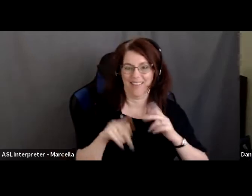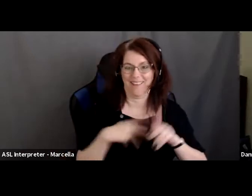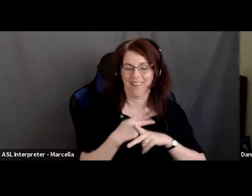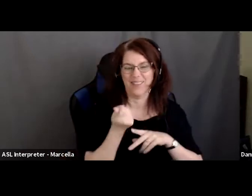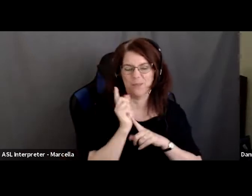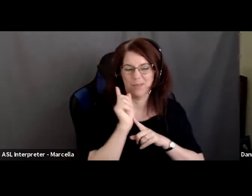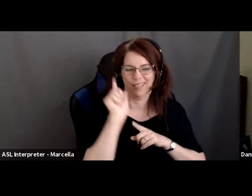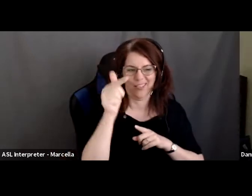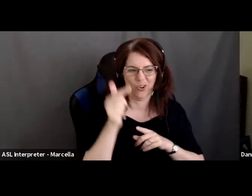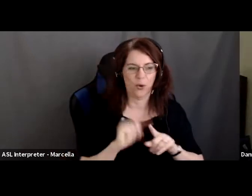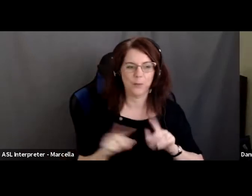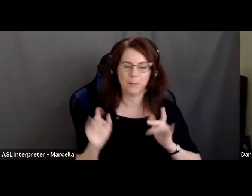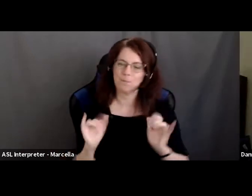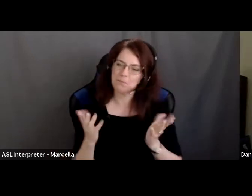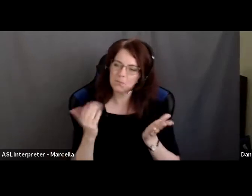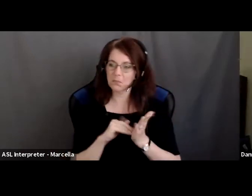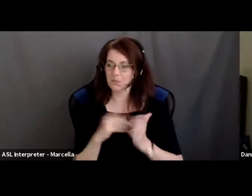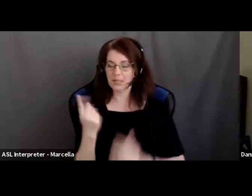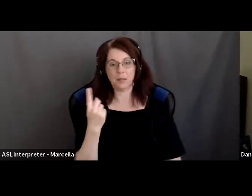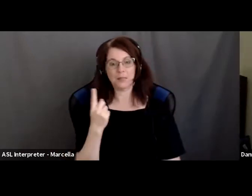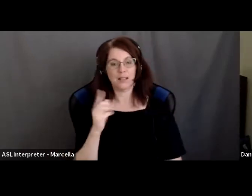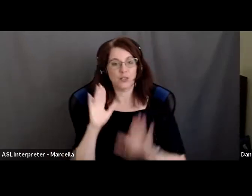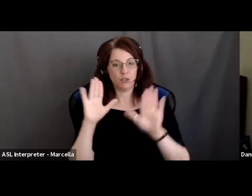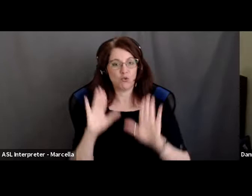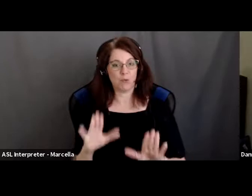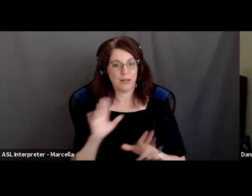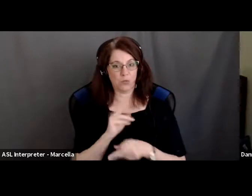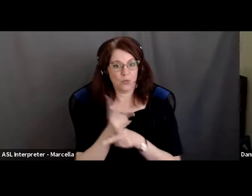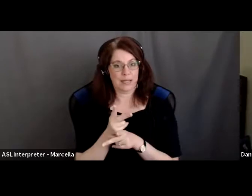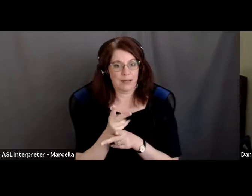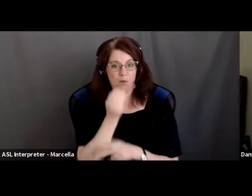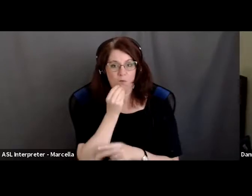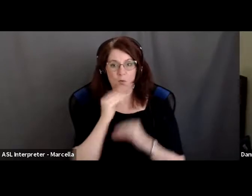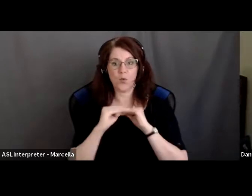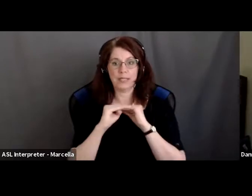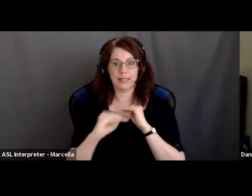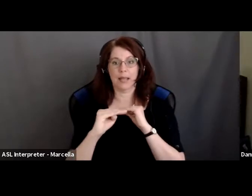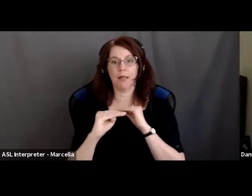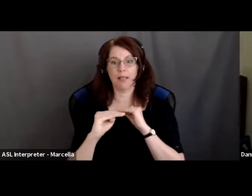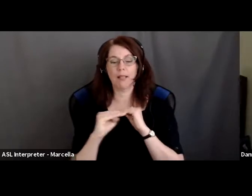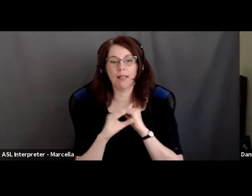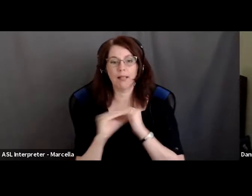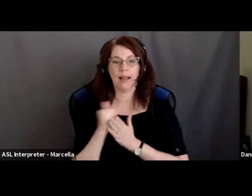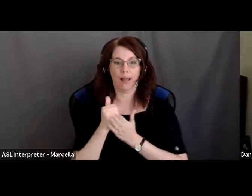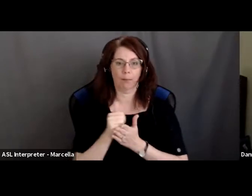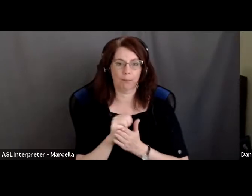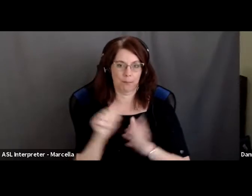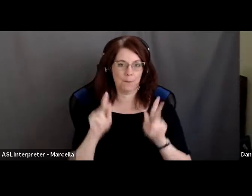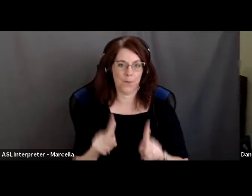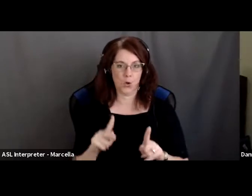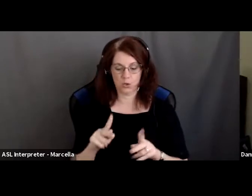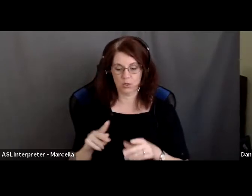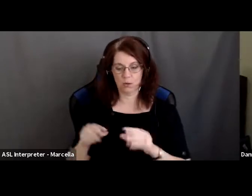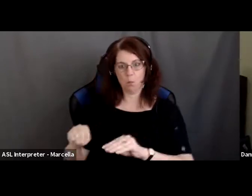But this is, again, it's something that's great just to keep the food stabilized and to help a person get it to their